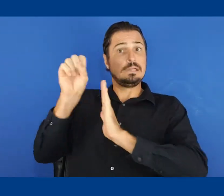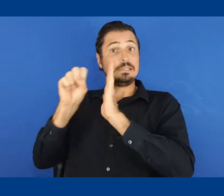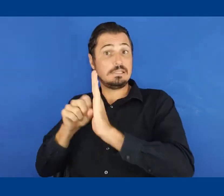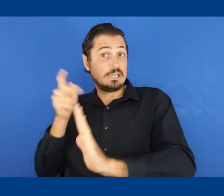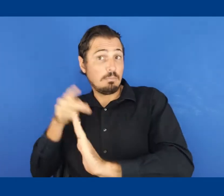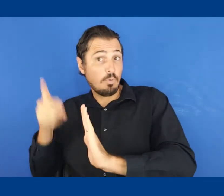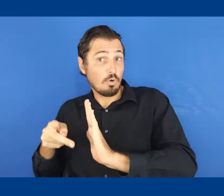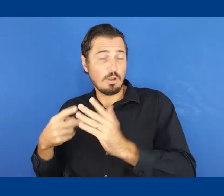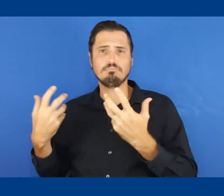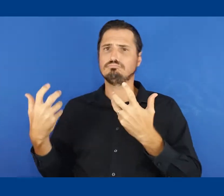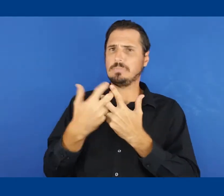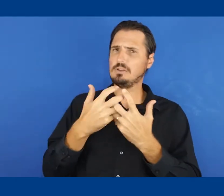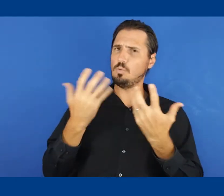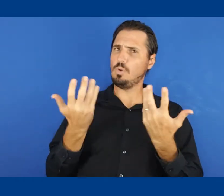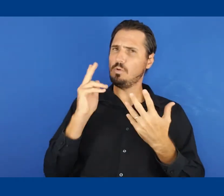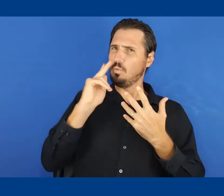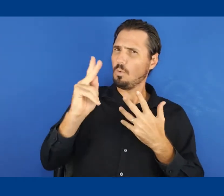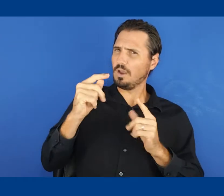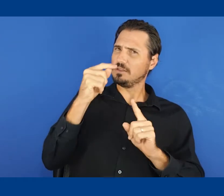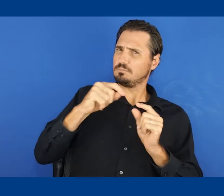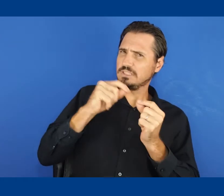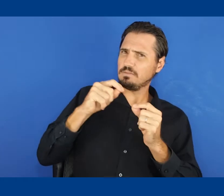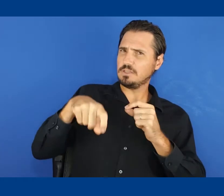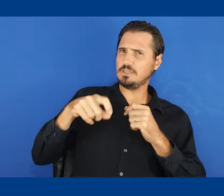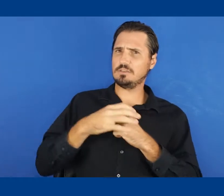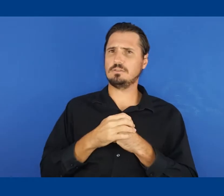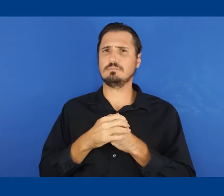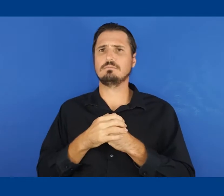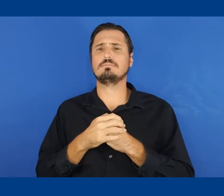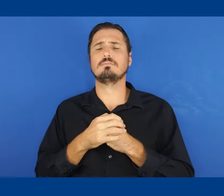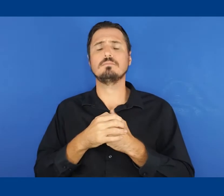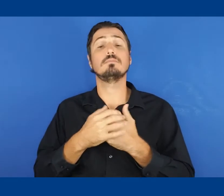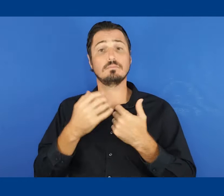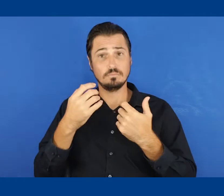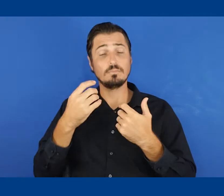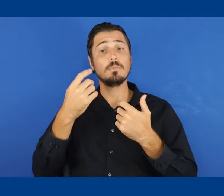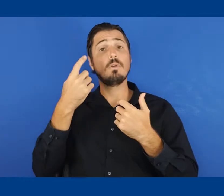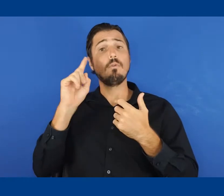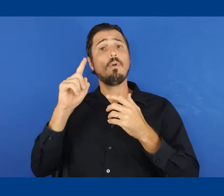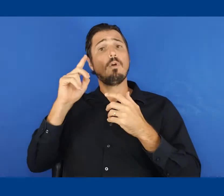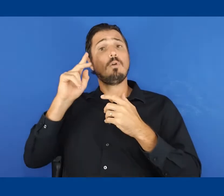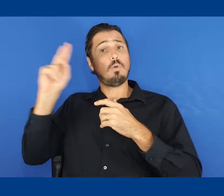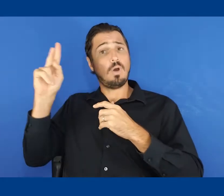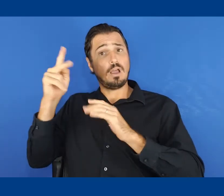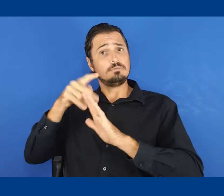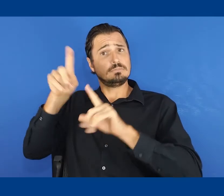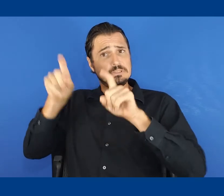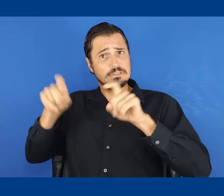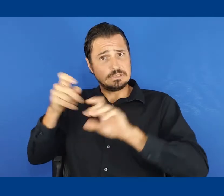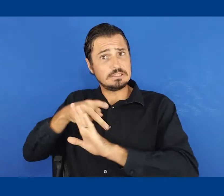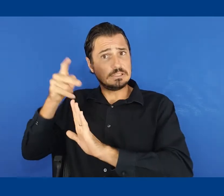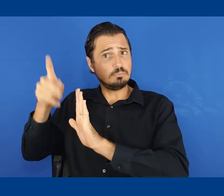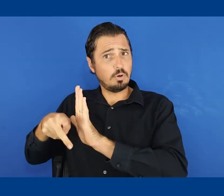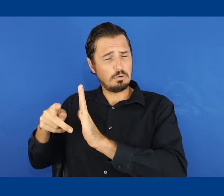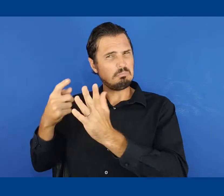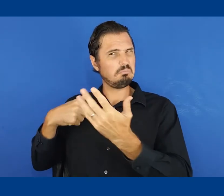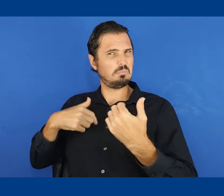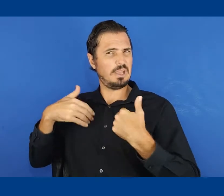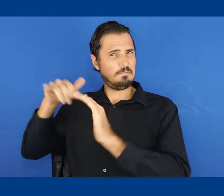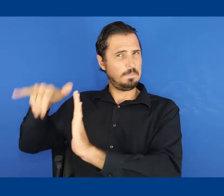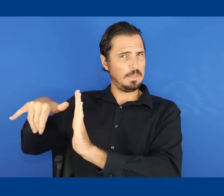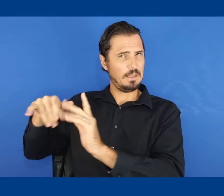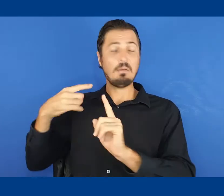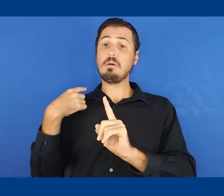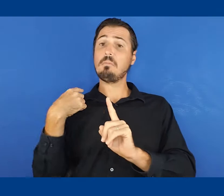our island's unique needs. In addition to travel-related testing programs, the County of Kauai, in partnership with the Hawaii